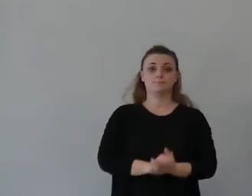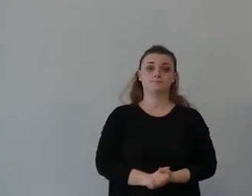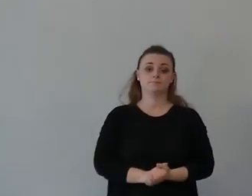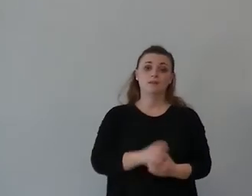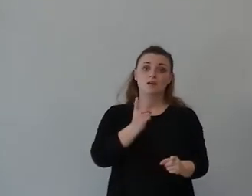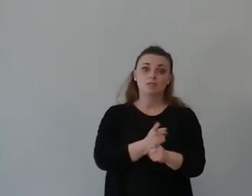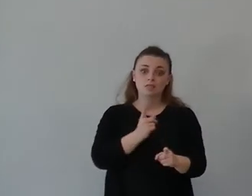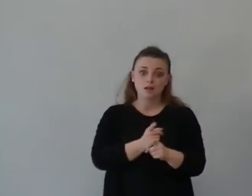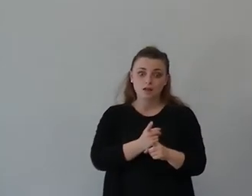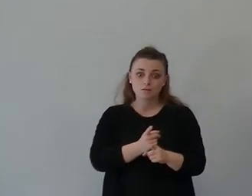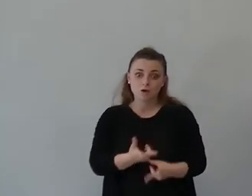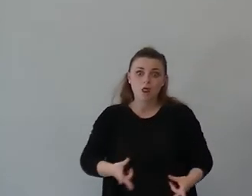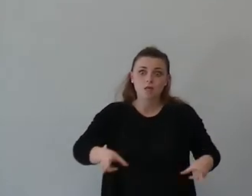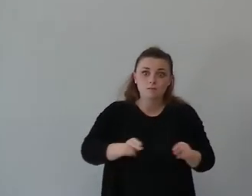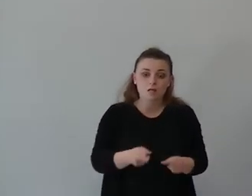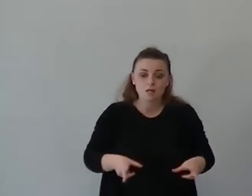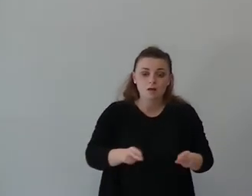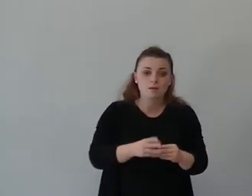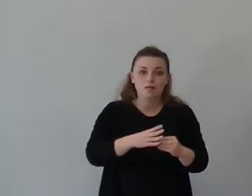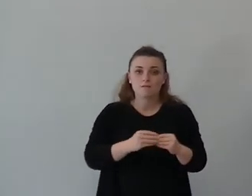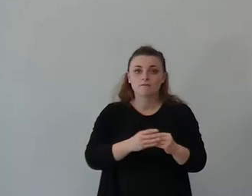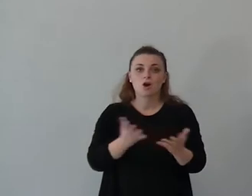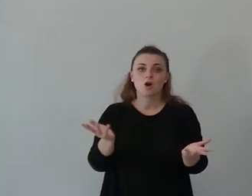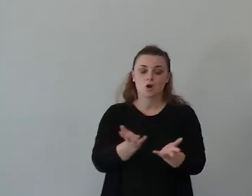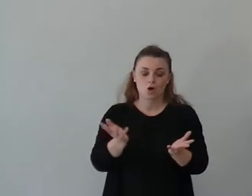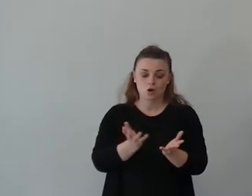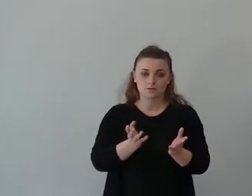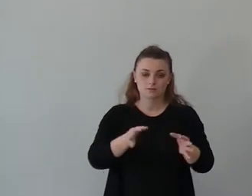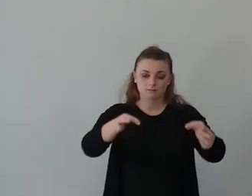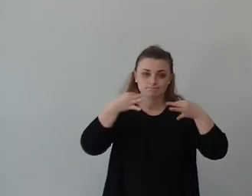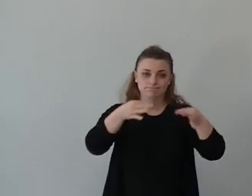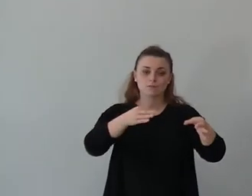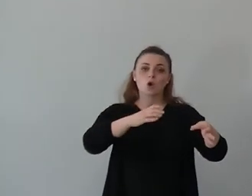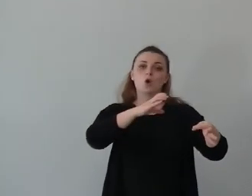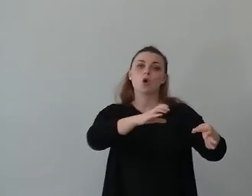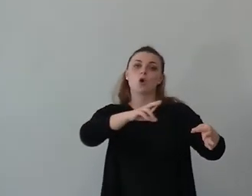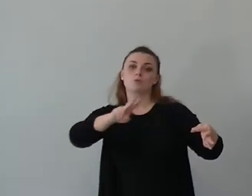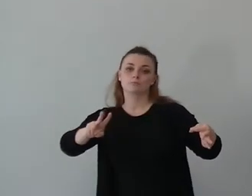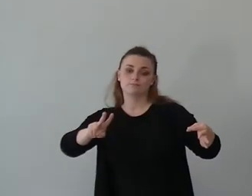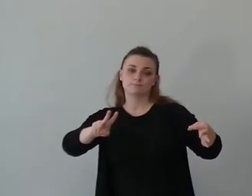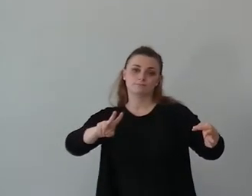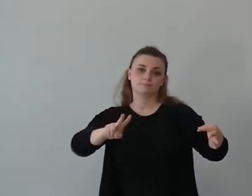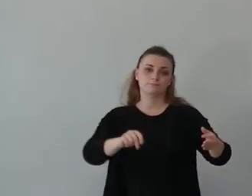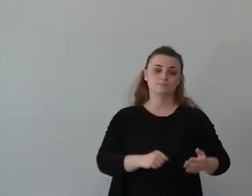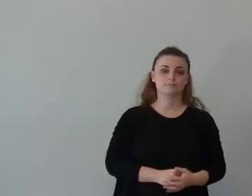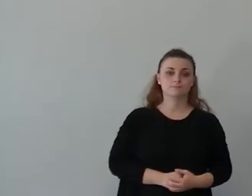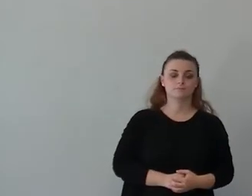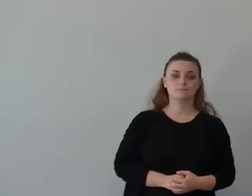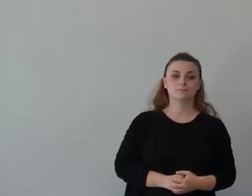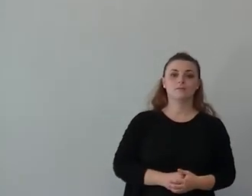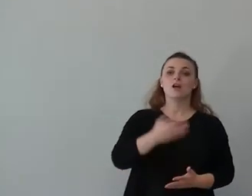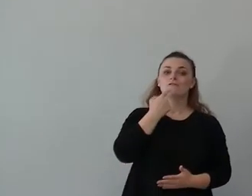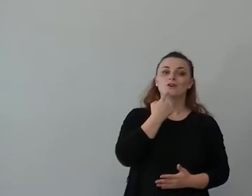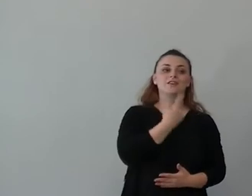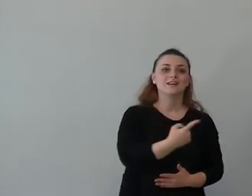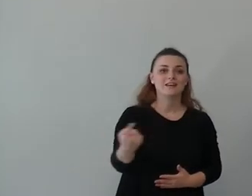curriculum. I'm telling you this now, not as a goodbye. Ve lo sto dicendo ora, non come un arrivederci. I'm